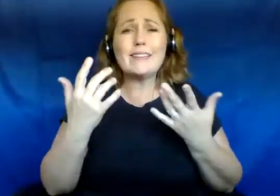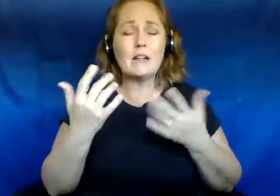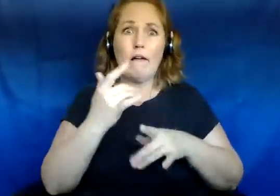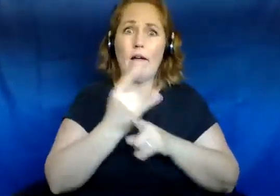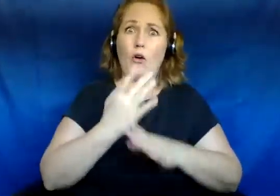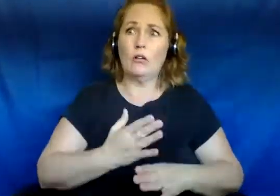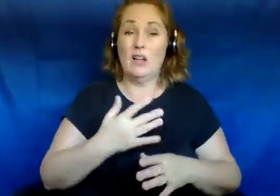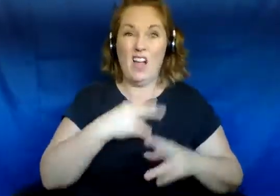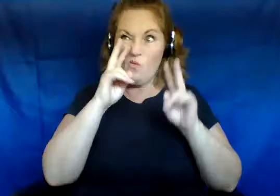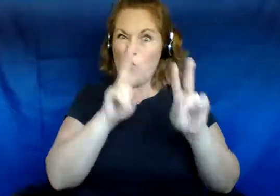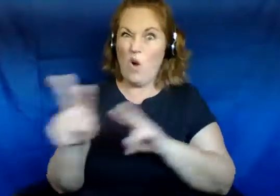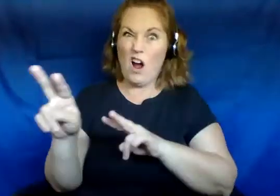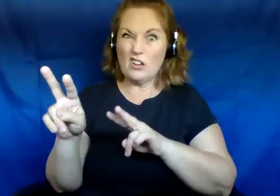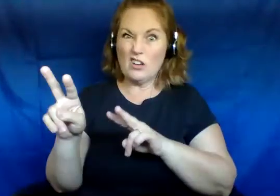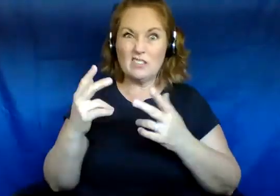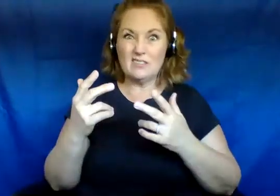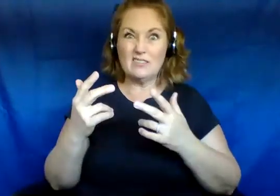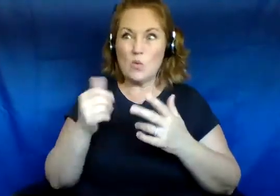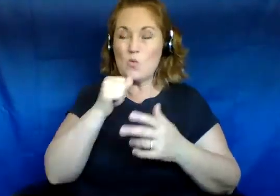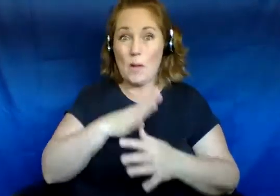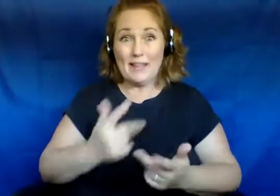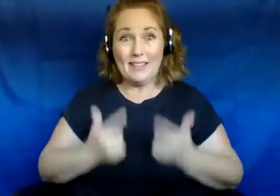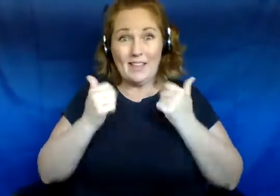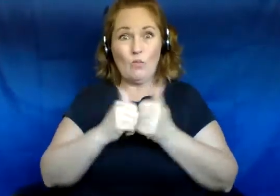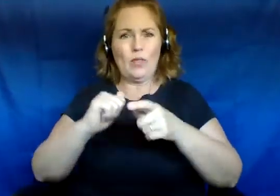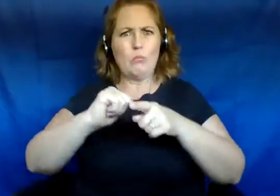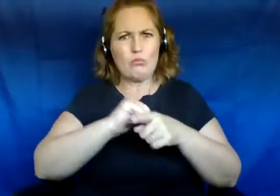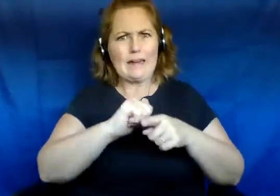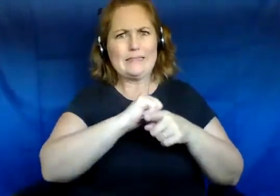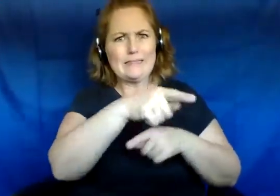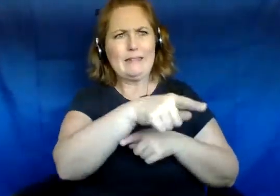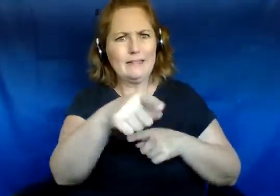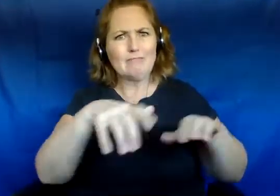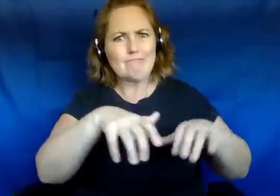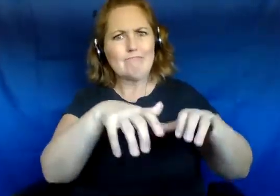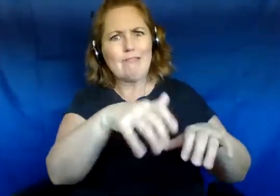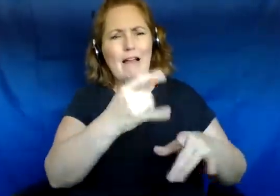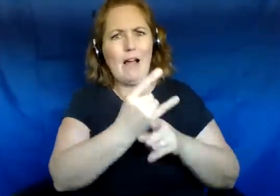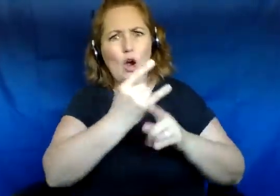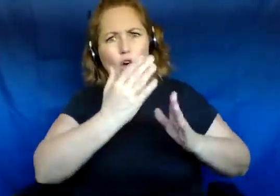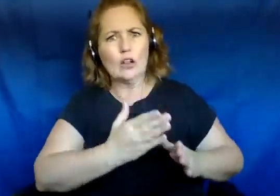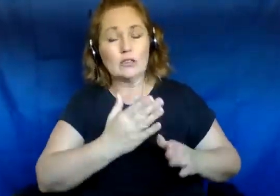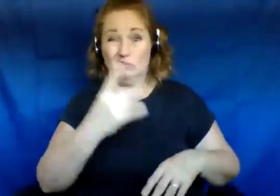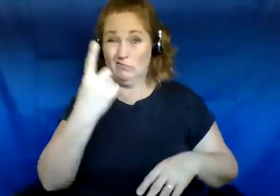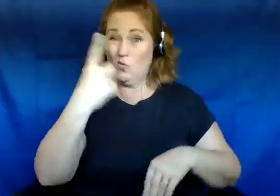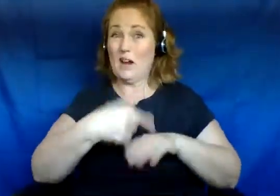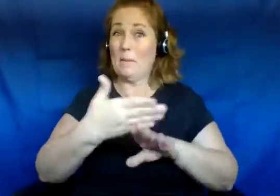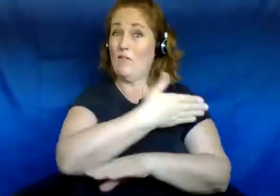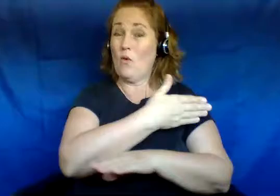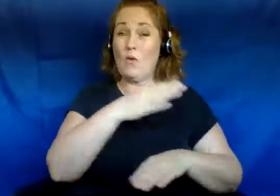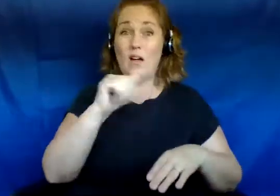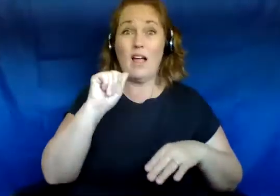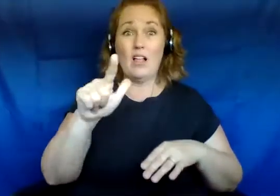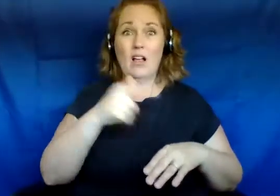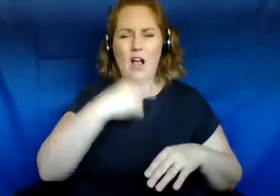have watched women live with the practicing alcoholics. There was a time before Al-Anon, I thought if